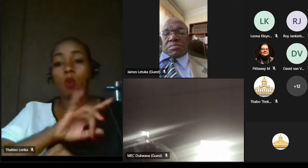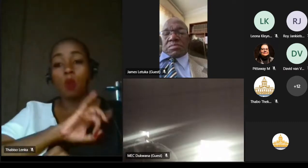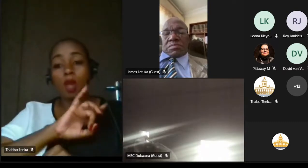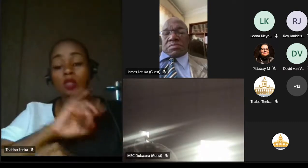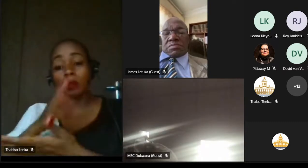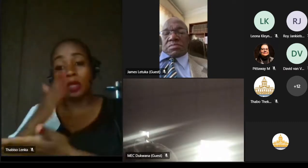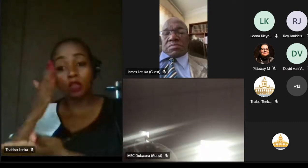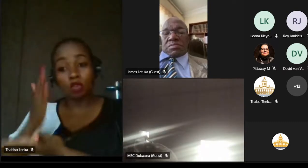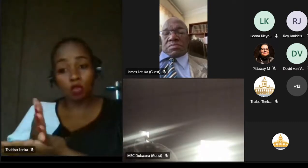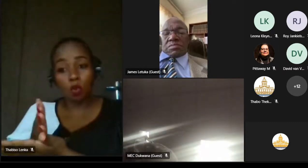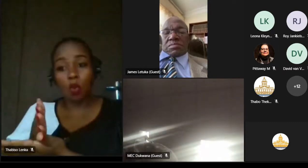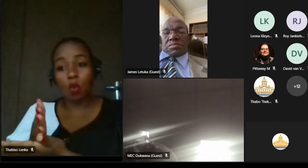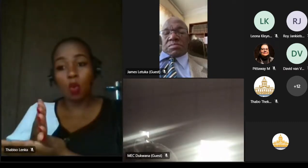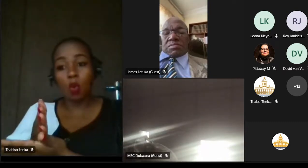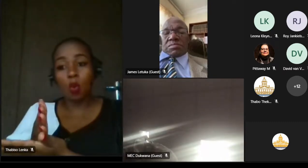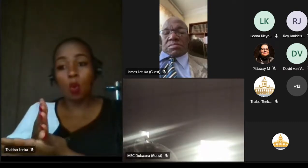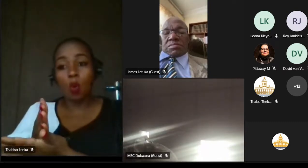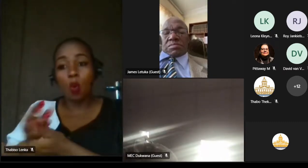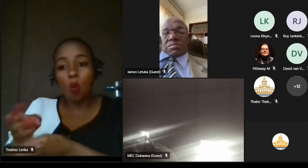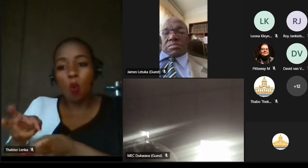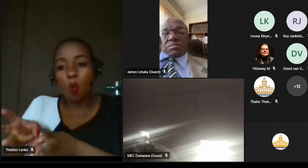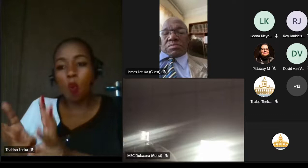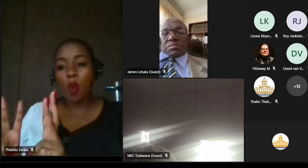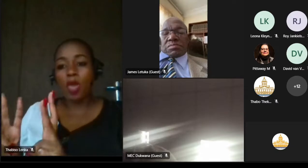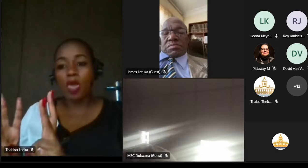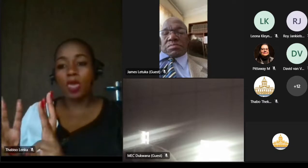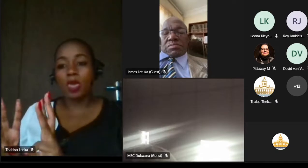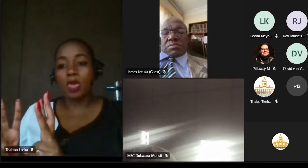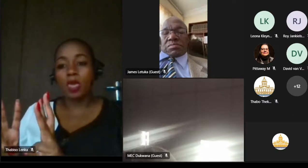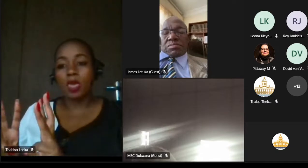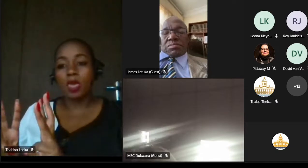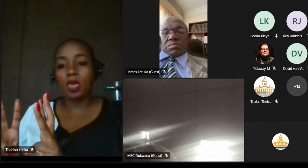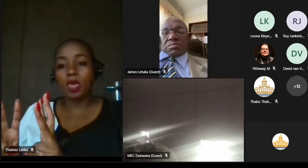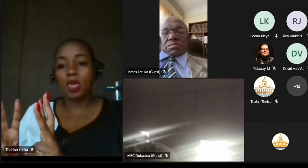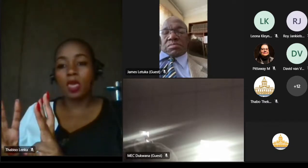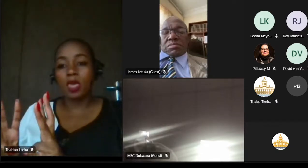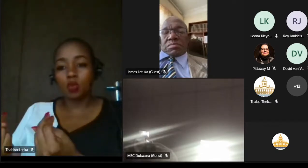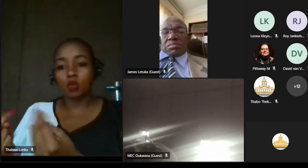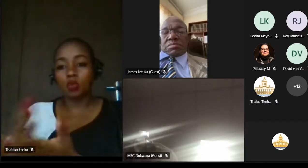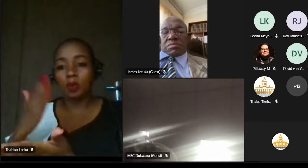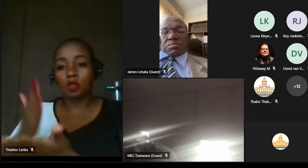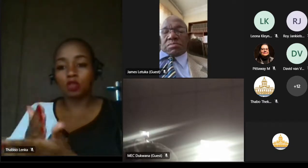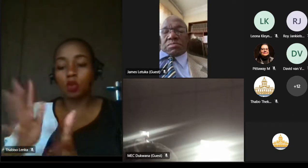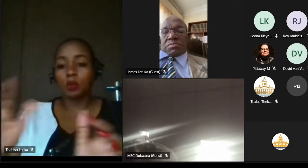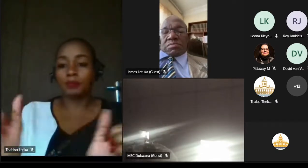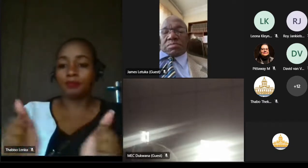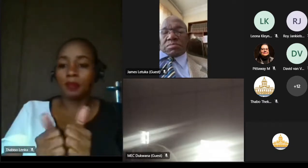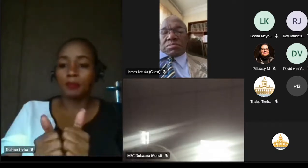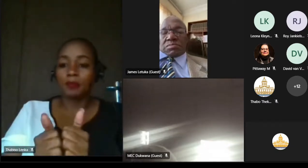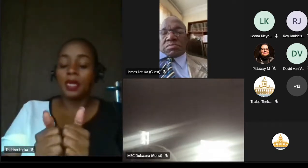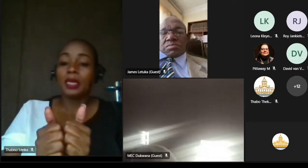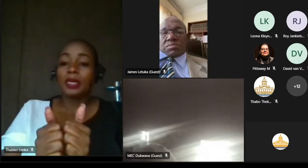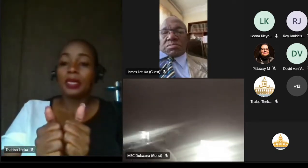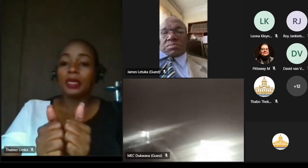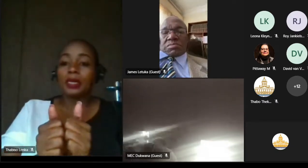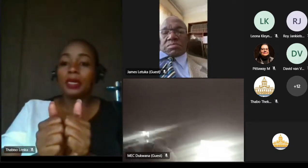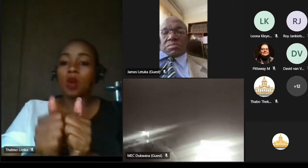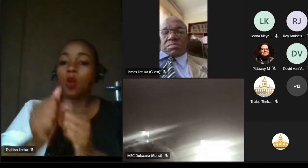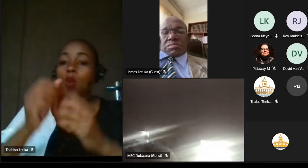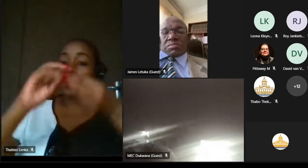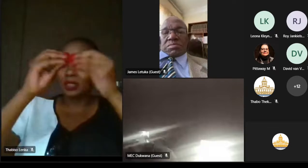navigate a new normal where the Department of Public Works Infrastructure, together with Infrastructure South Africa,